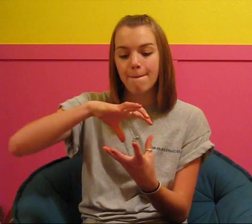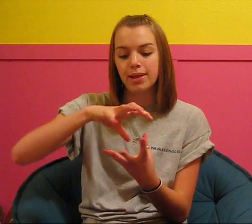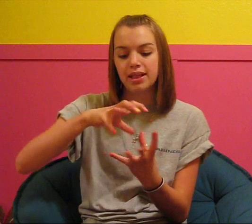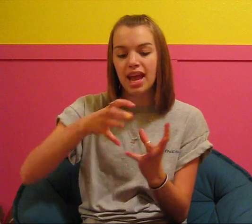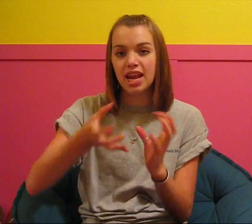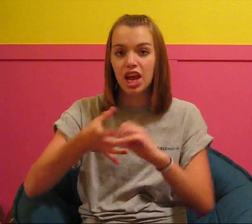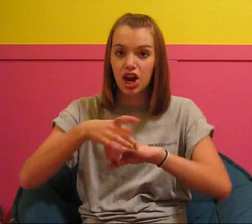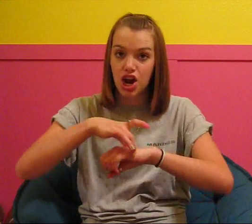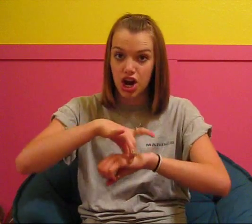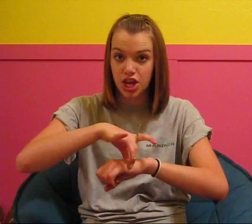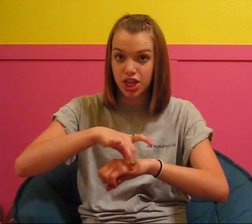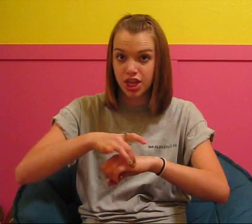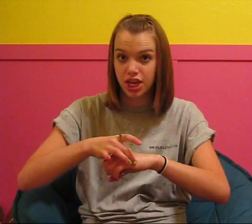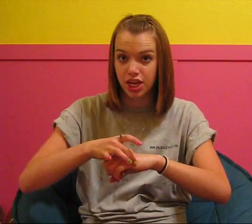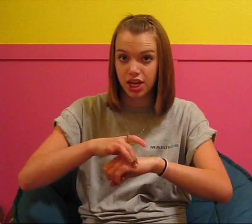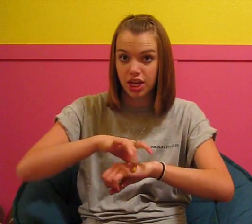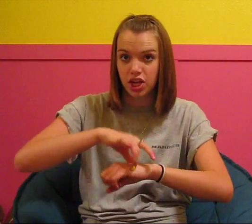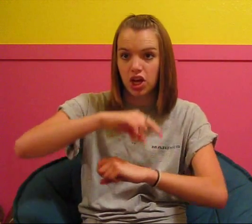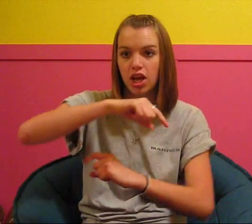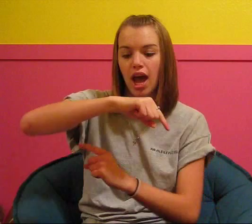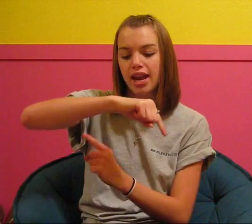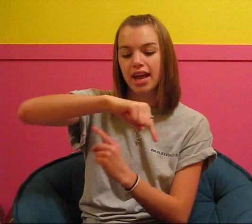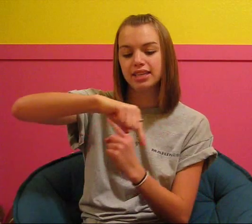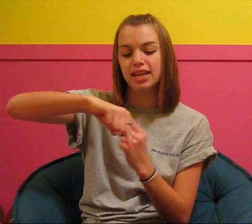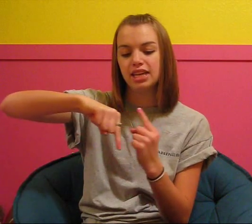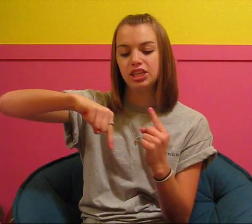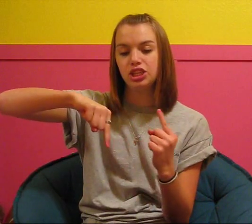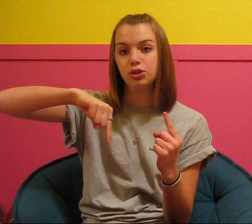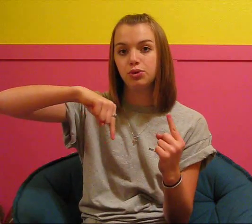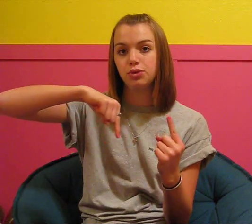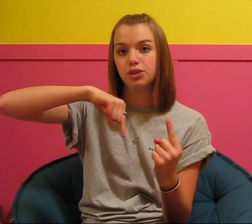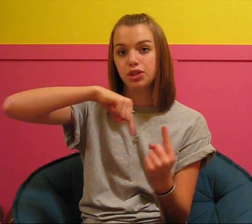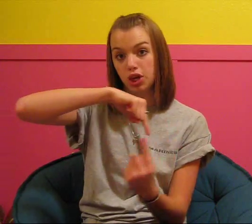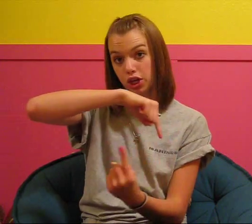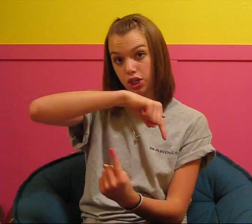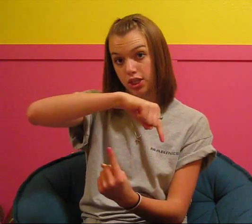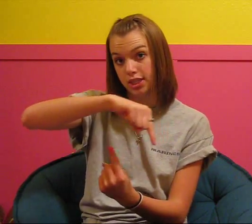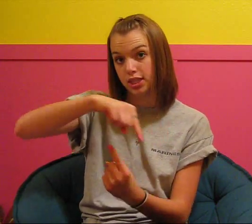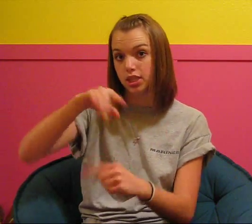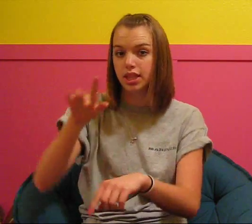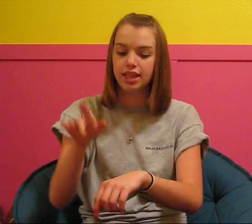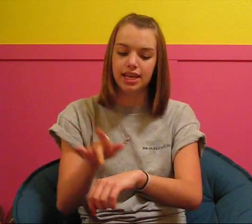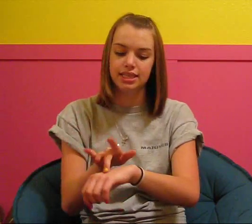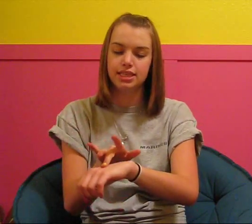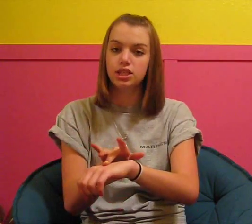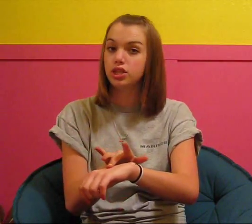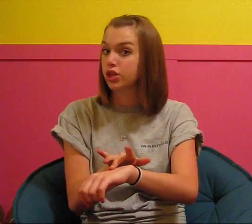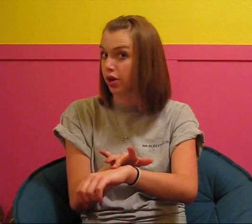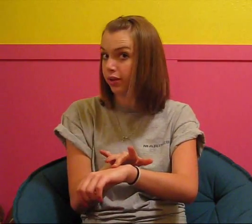planet Earth, and I decided to do turns like this slowly.